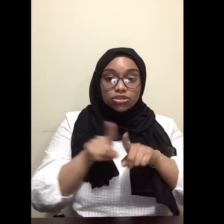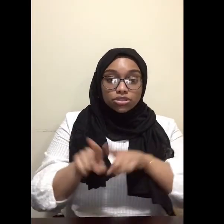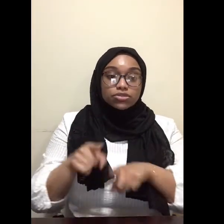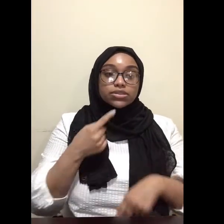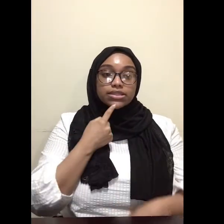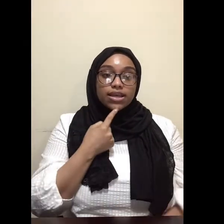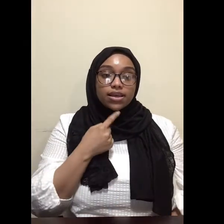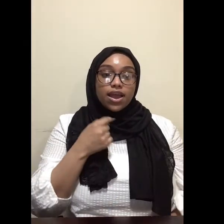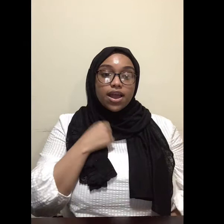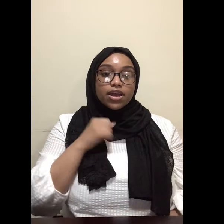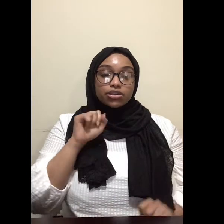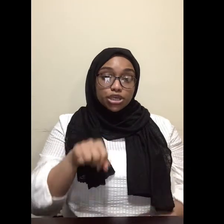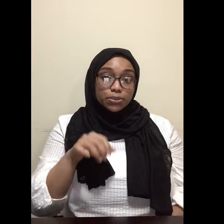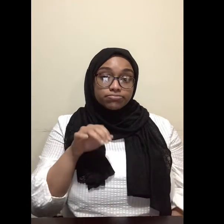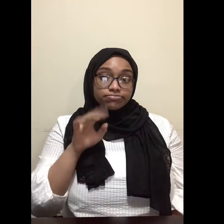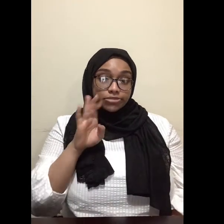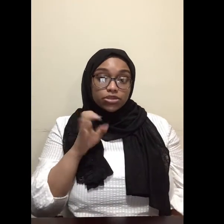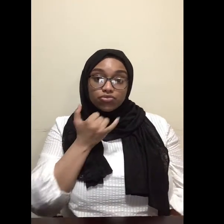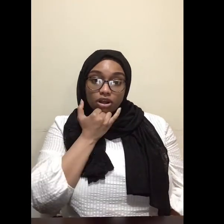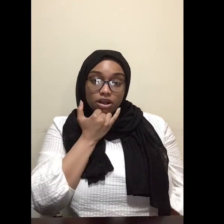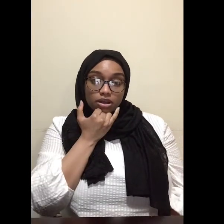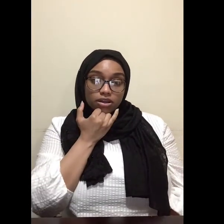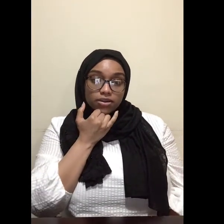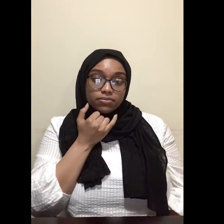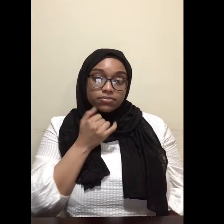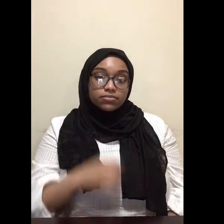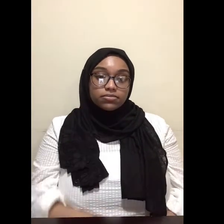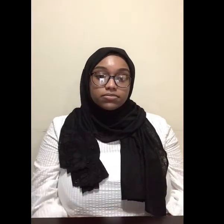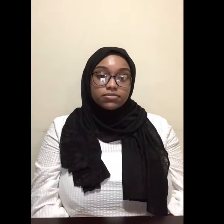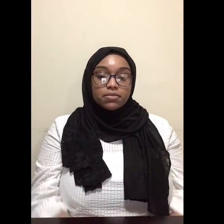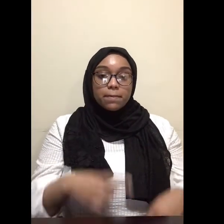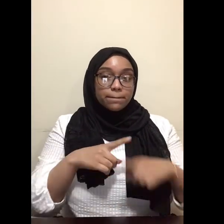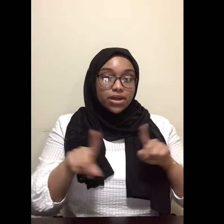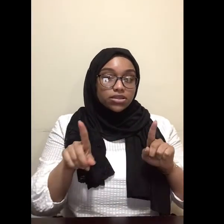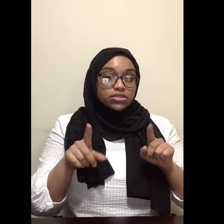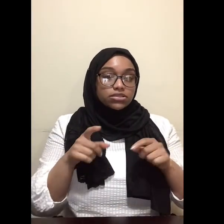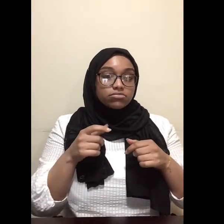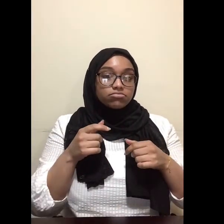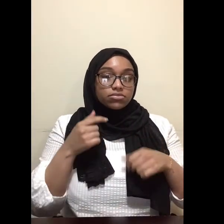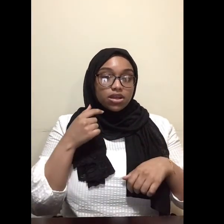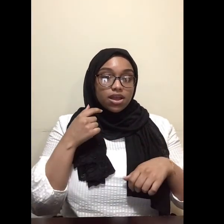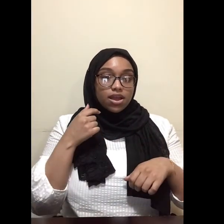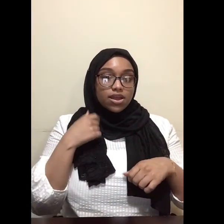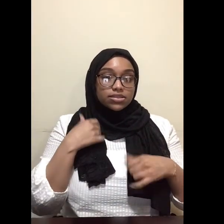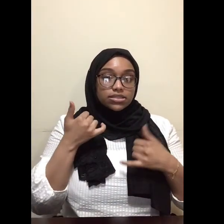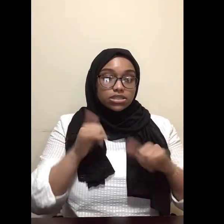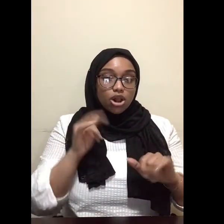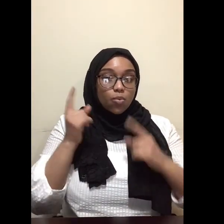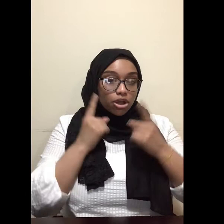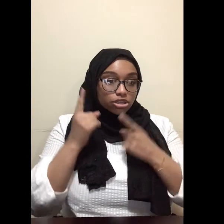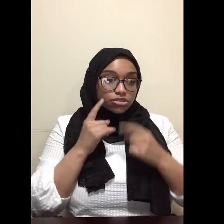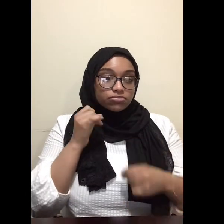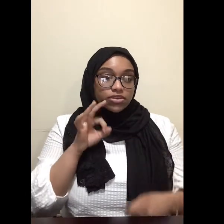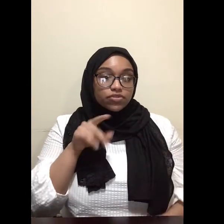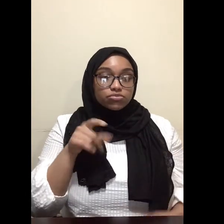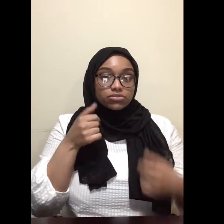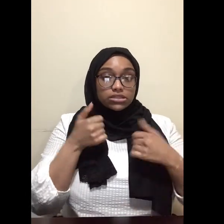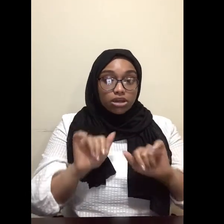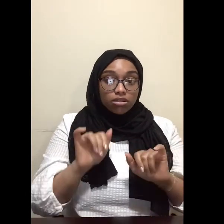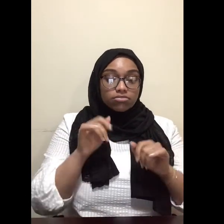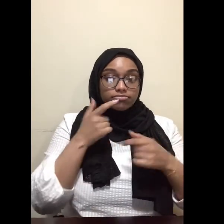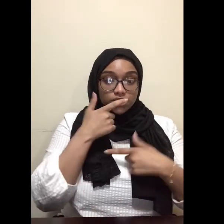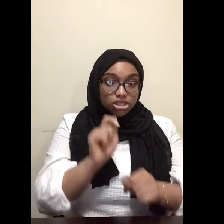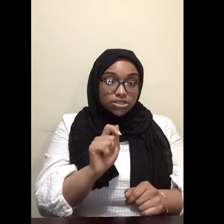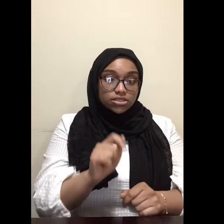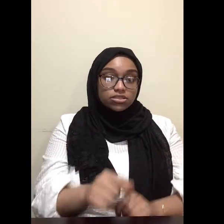rather do is say, again, using evidence. My notes from our last meeting show that we